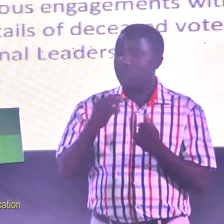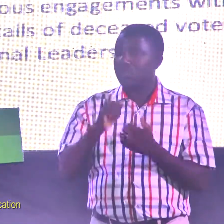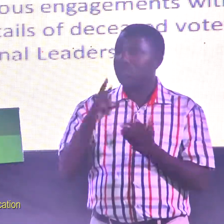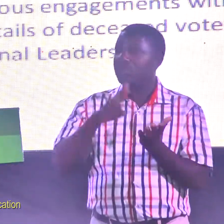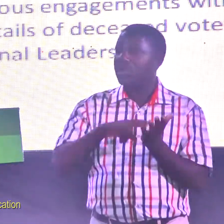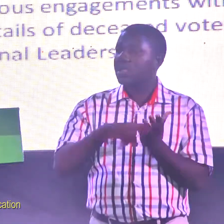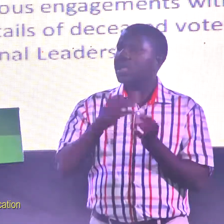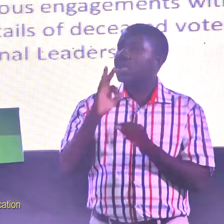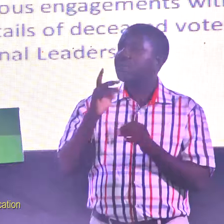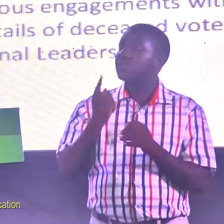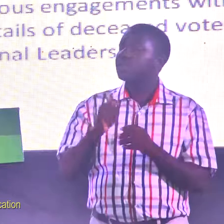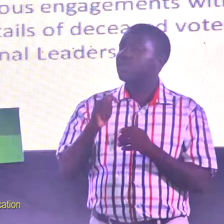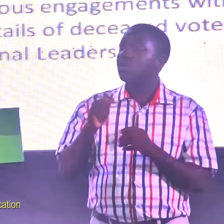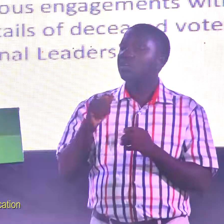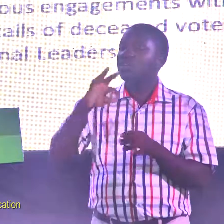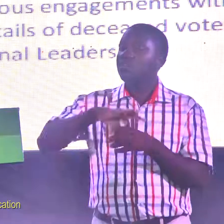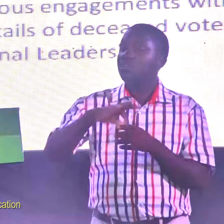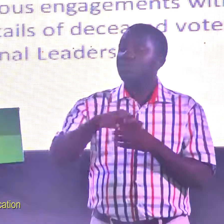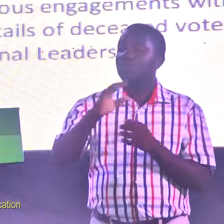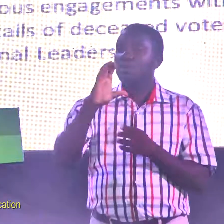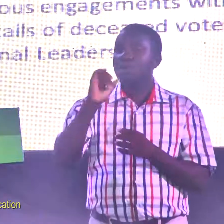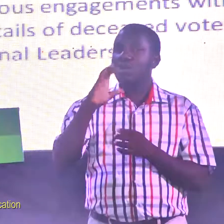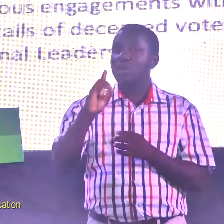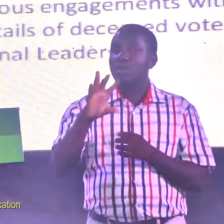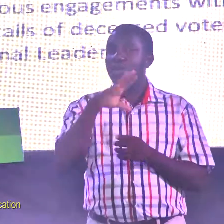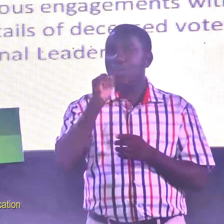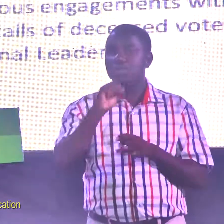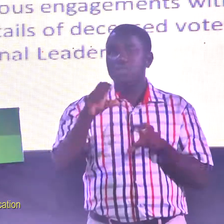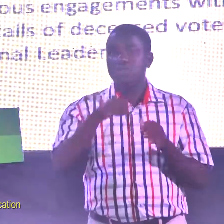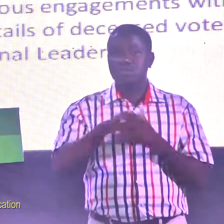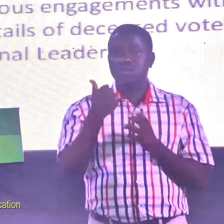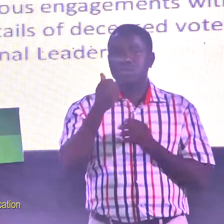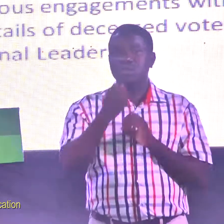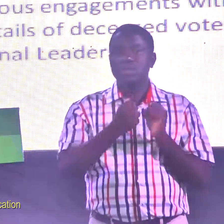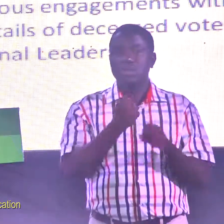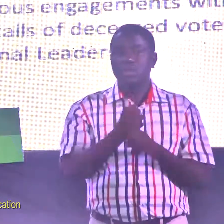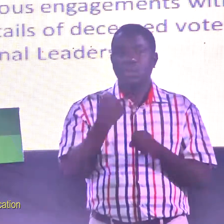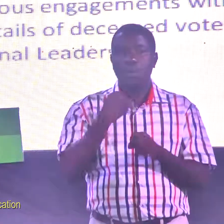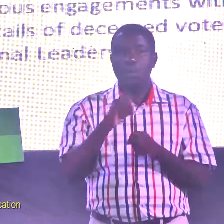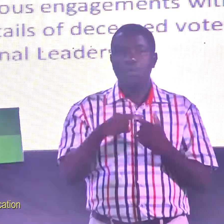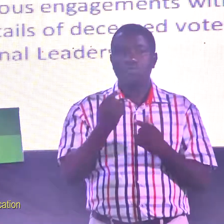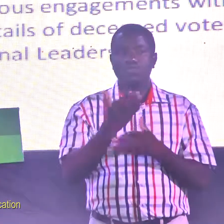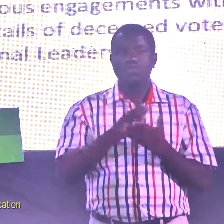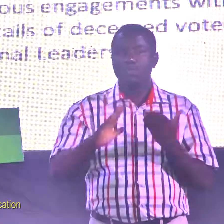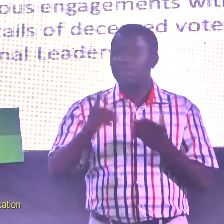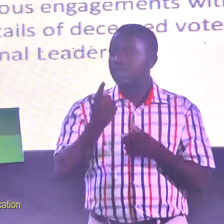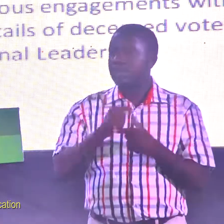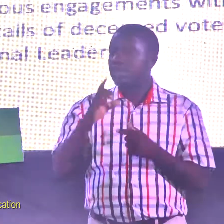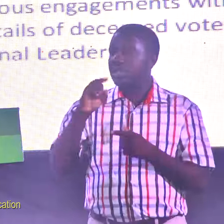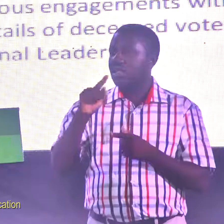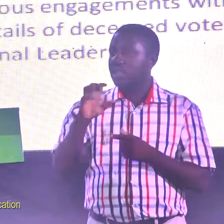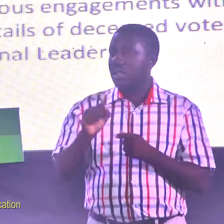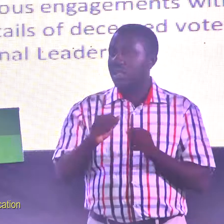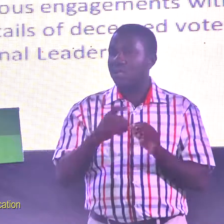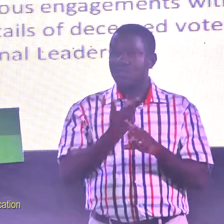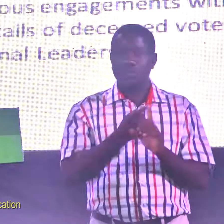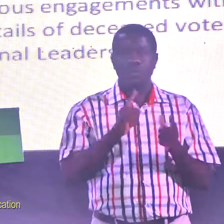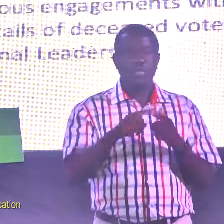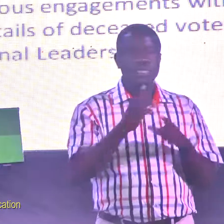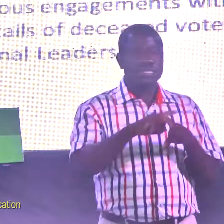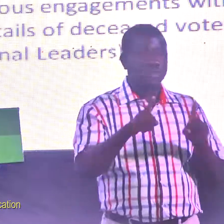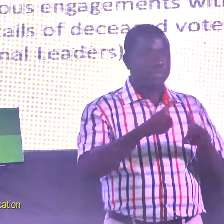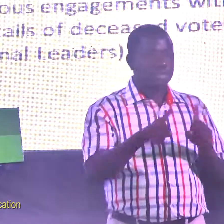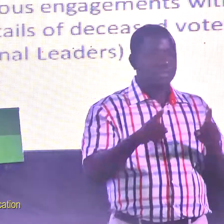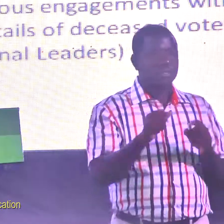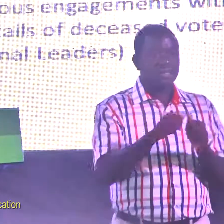if the voter's card expires in 10 years. We would want to extract data from a variety of sources, from the